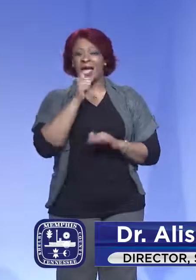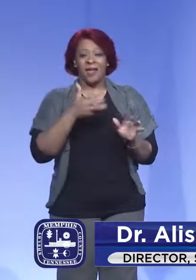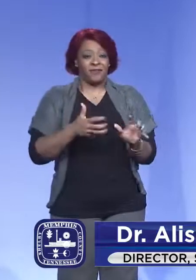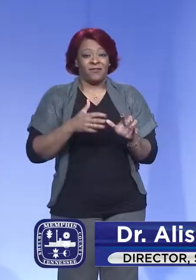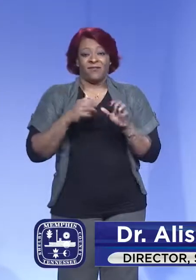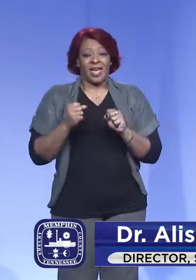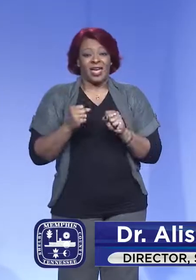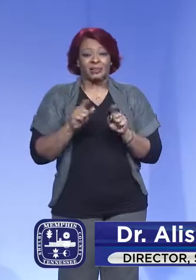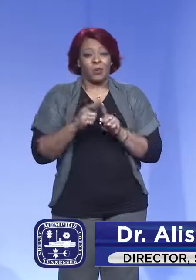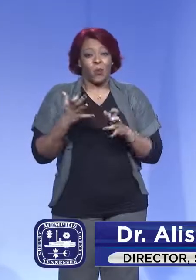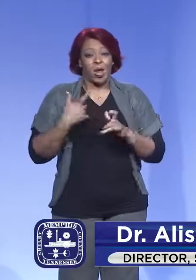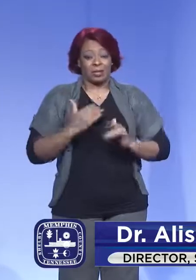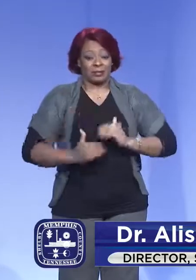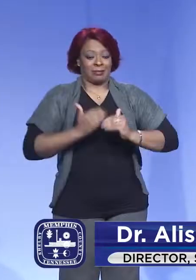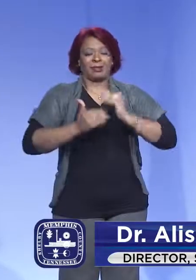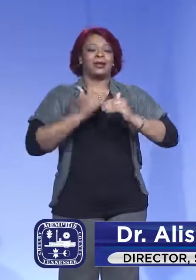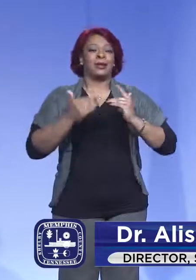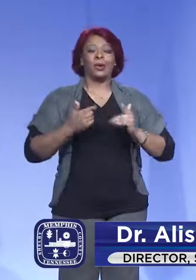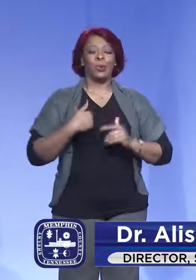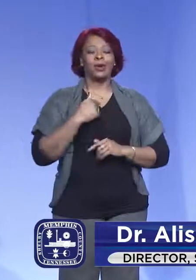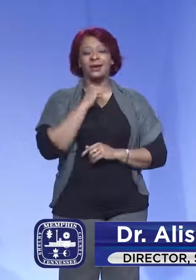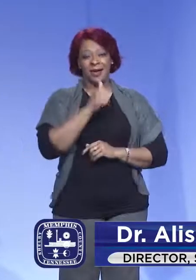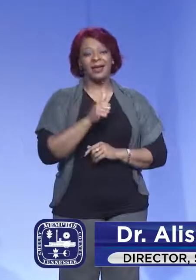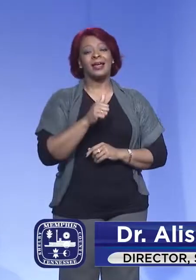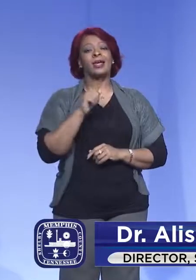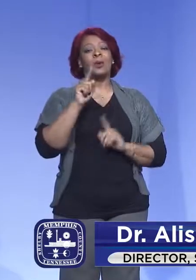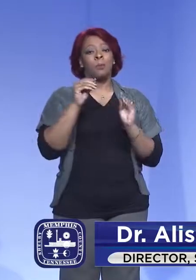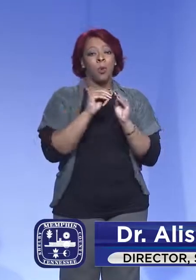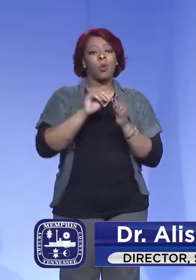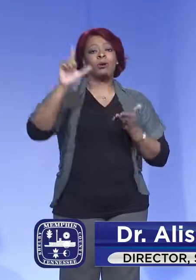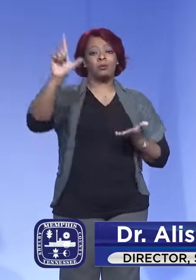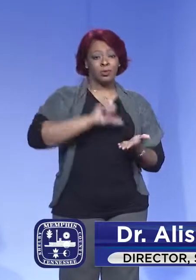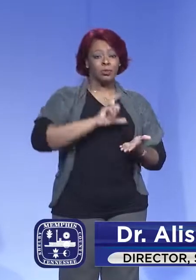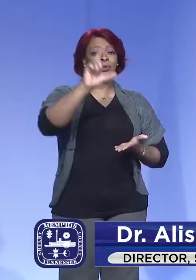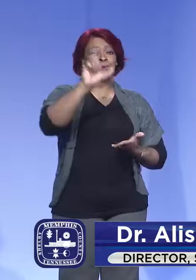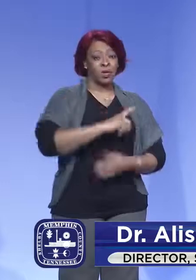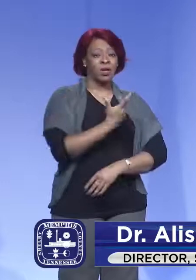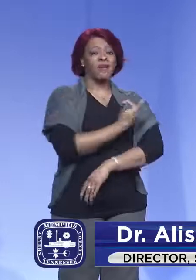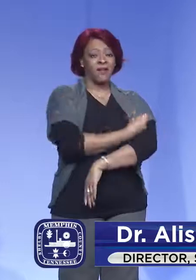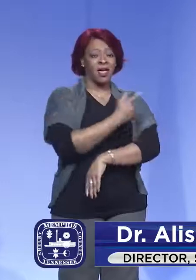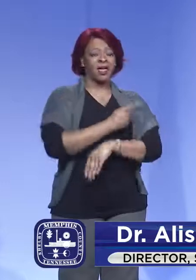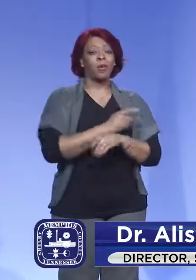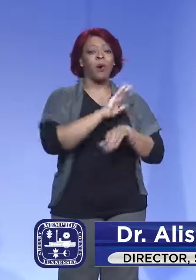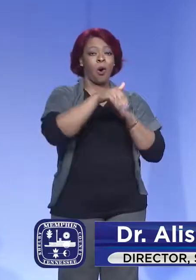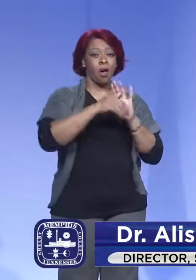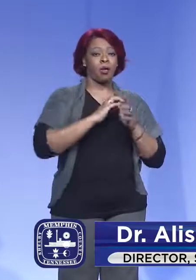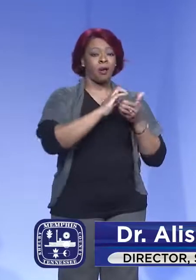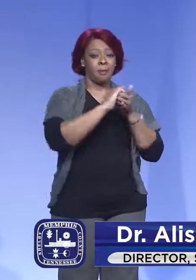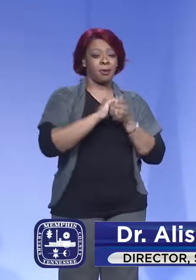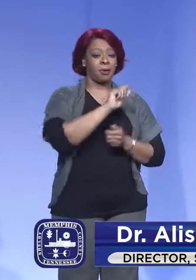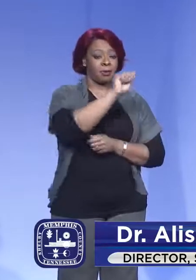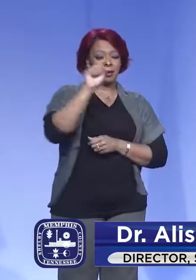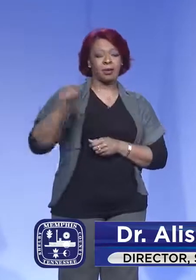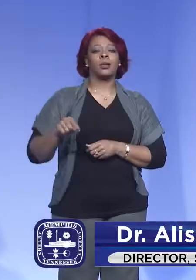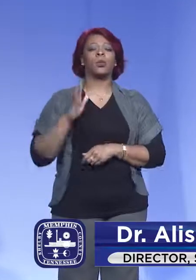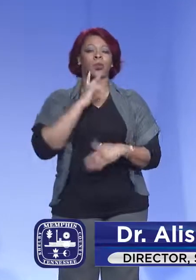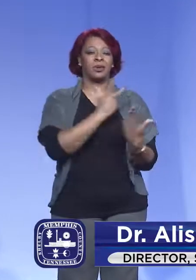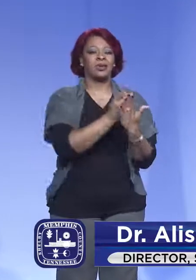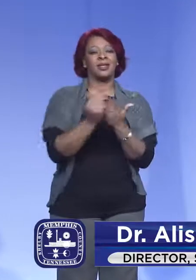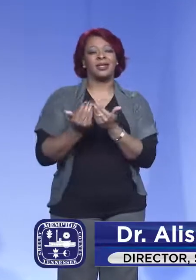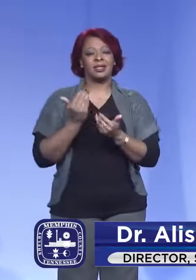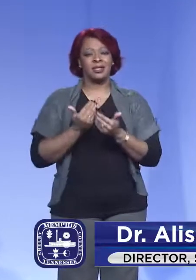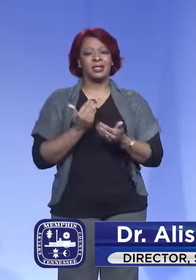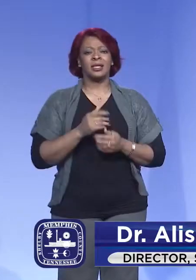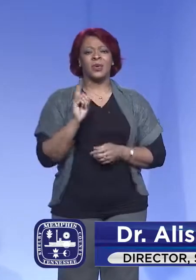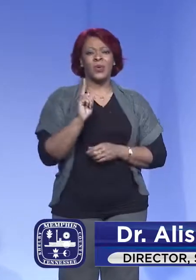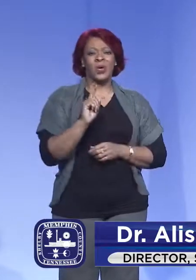fast as people want us to be, but I can assure you as doses are coming in, between all the partners, we're getting the doses out. Where there's